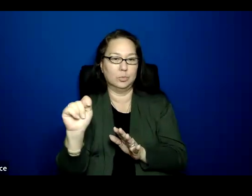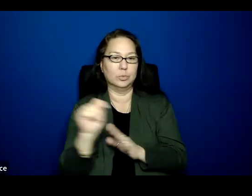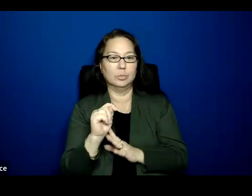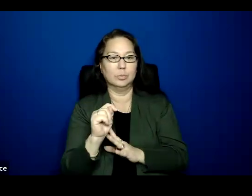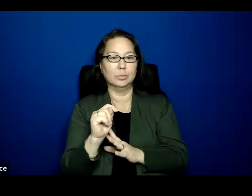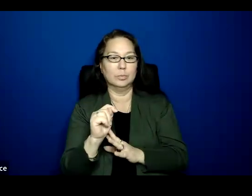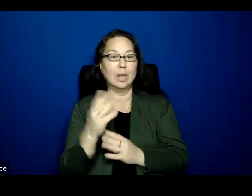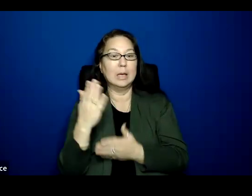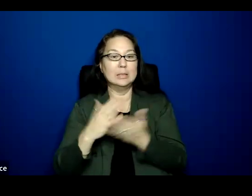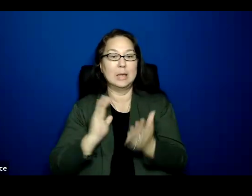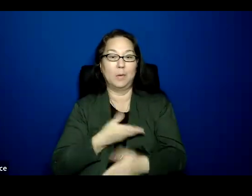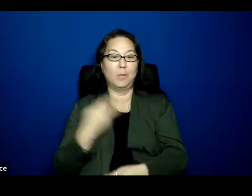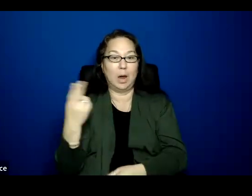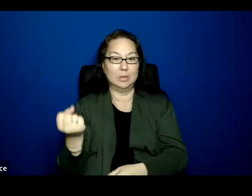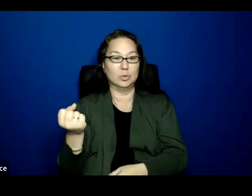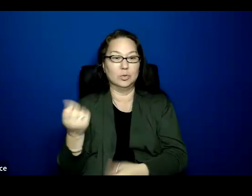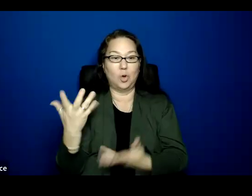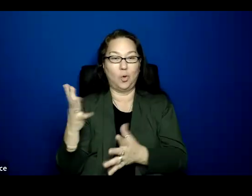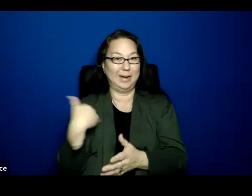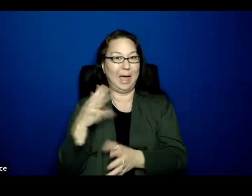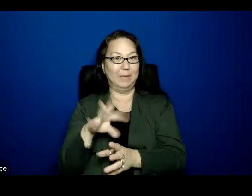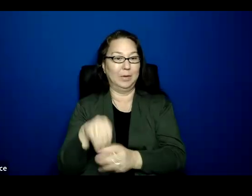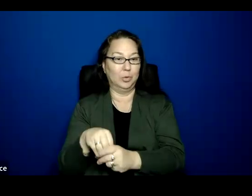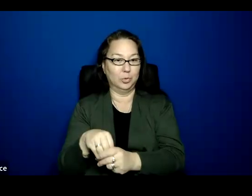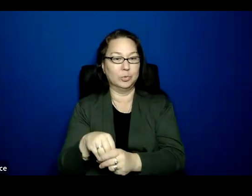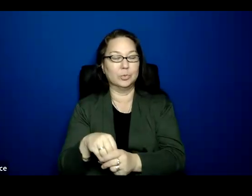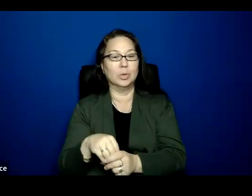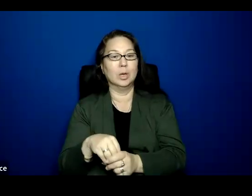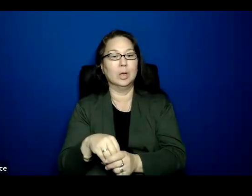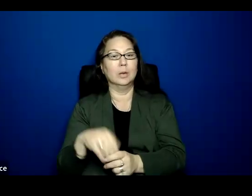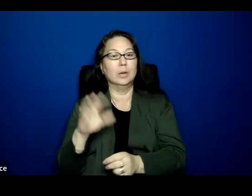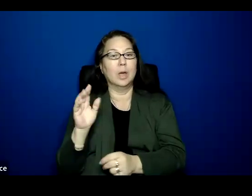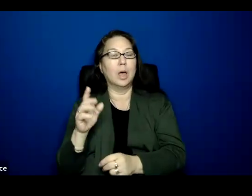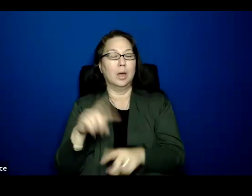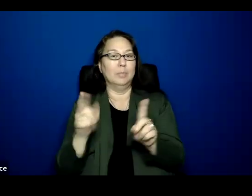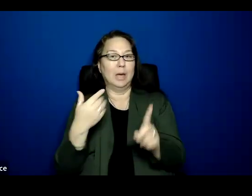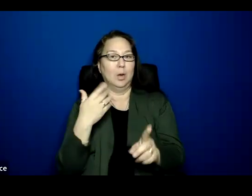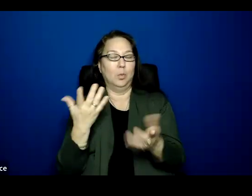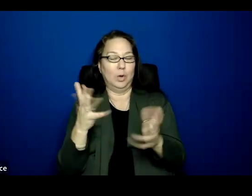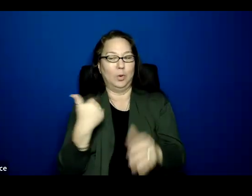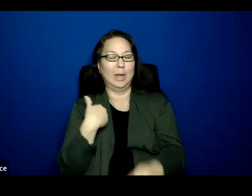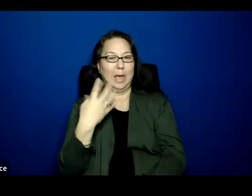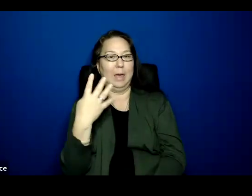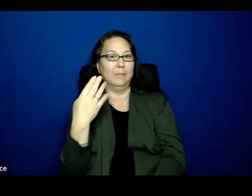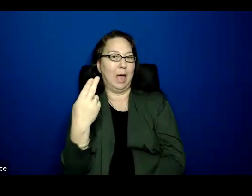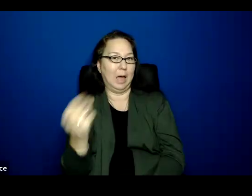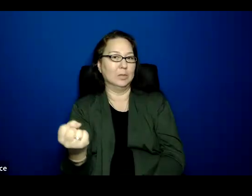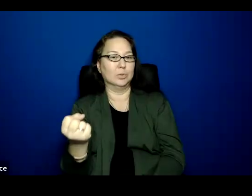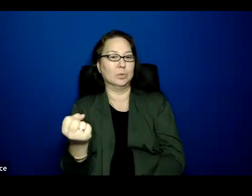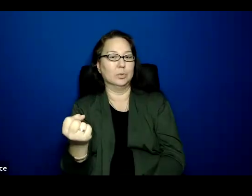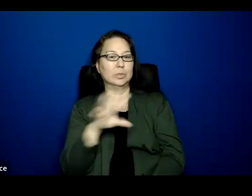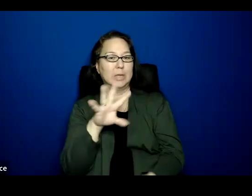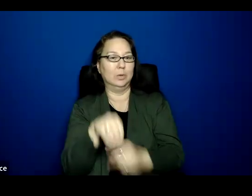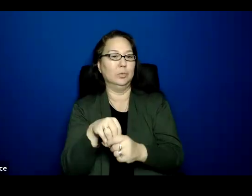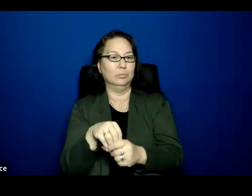It's just the ones that didn't, this is the schedule that they followed. But there are high schools that already have inclusion up through the 12th grade. So we'll